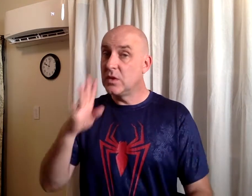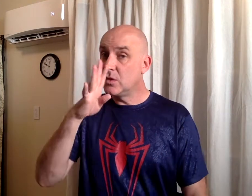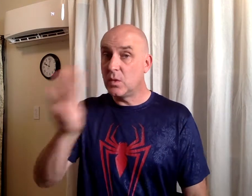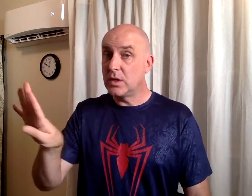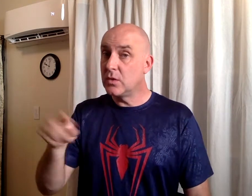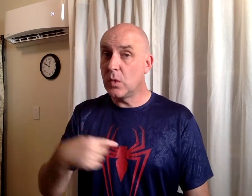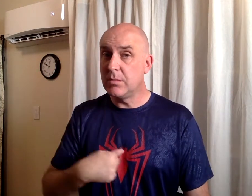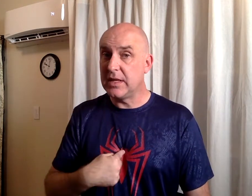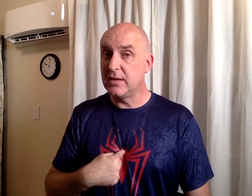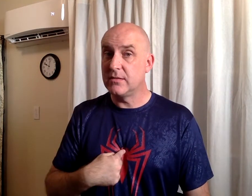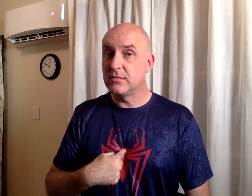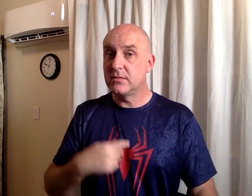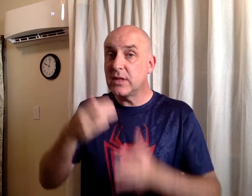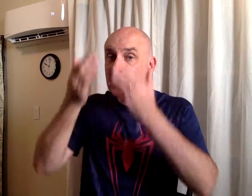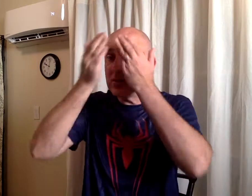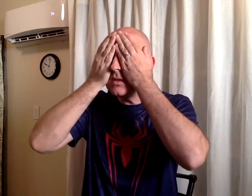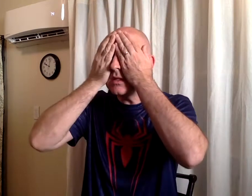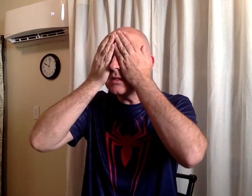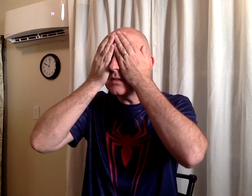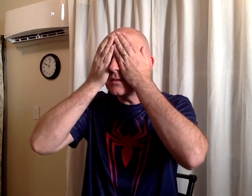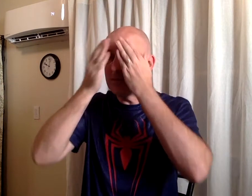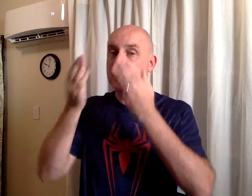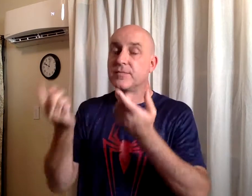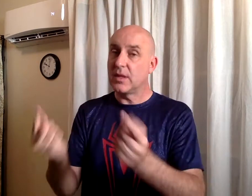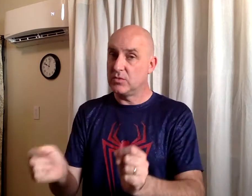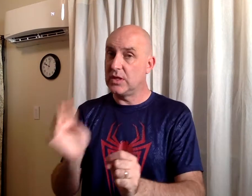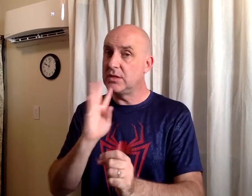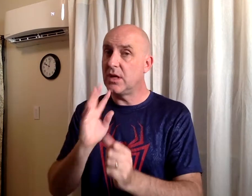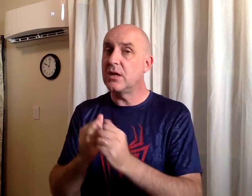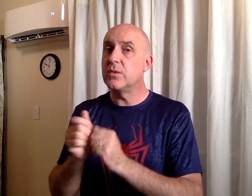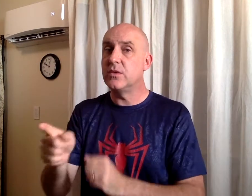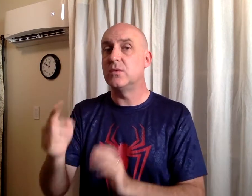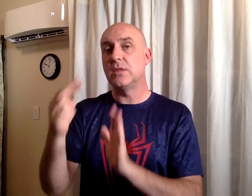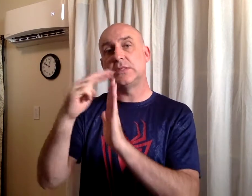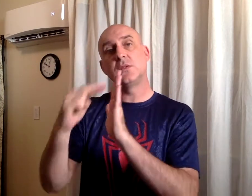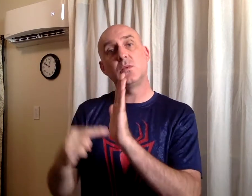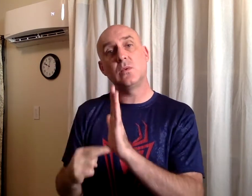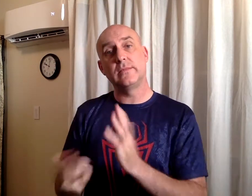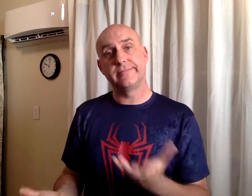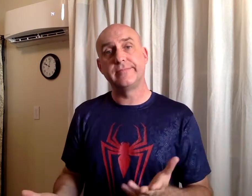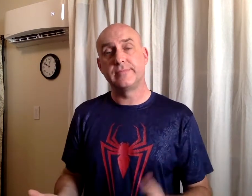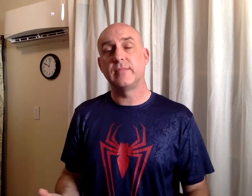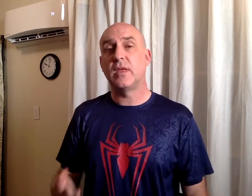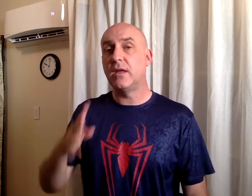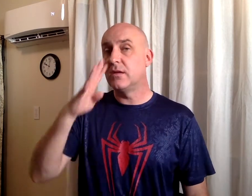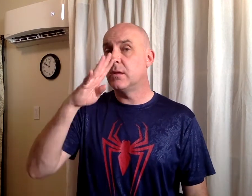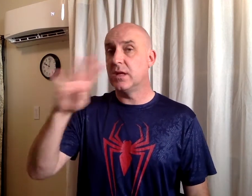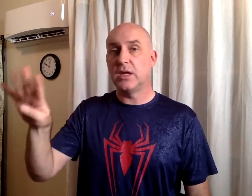don't ignore me. You can't do this. I'm trying to talk with you. That's the rule. Okay. Ignore.